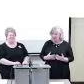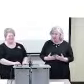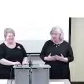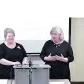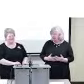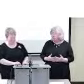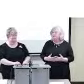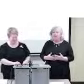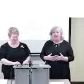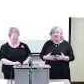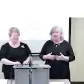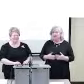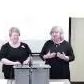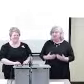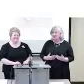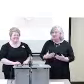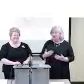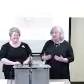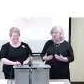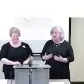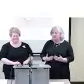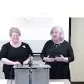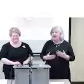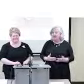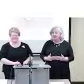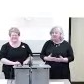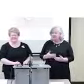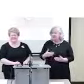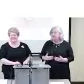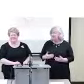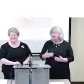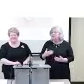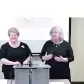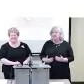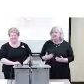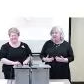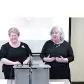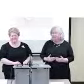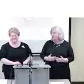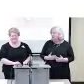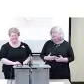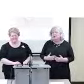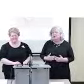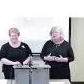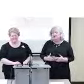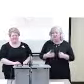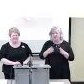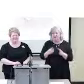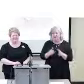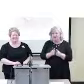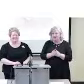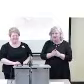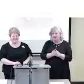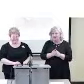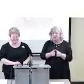in education and i'm going to explain what the acronym is for you s stands for specific you want your goals to be